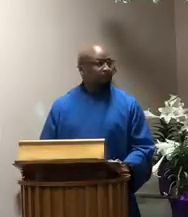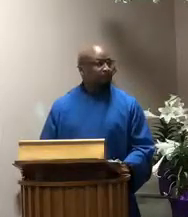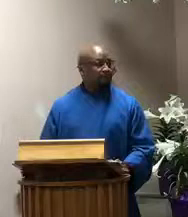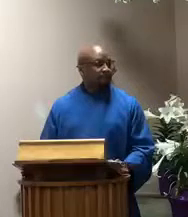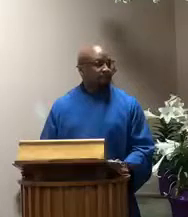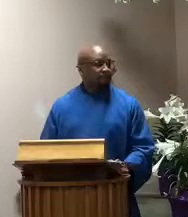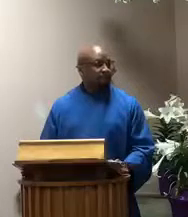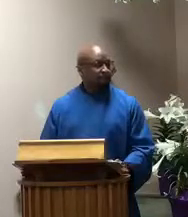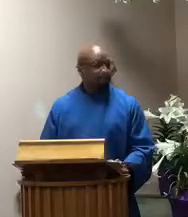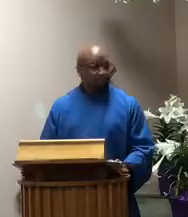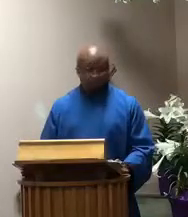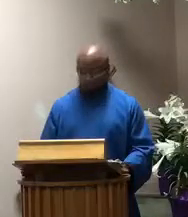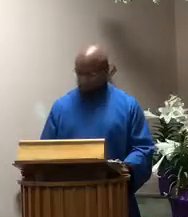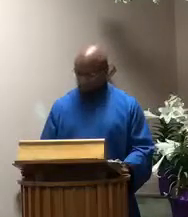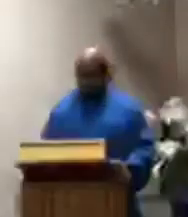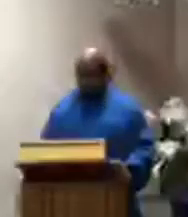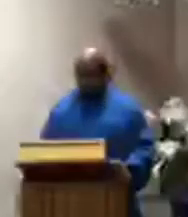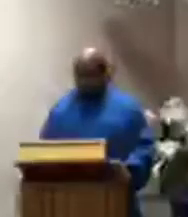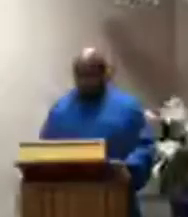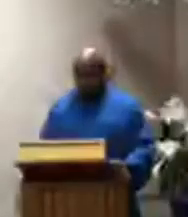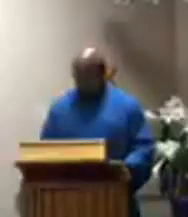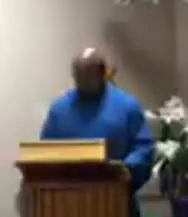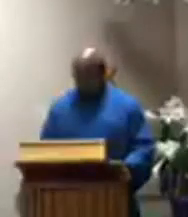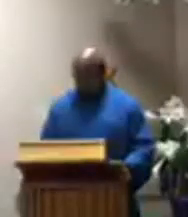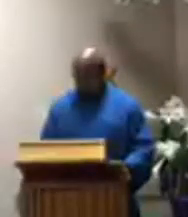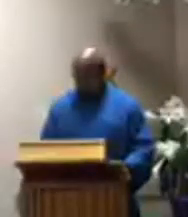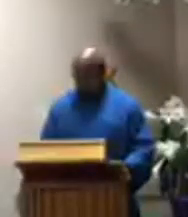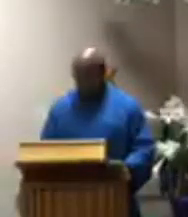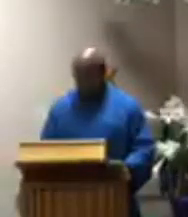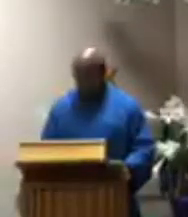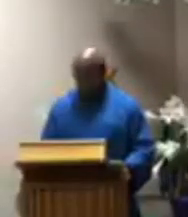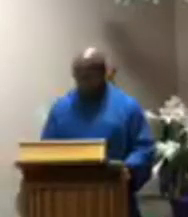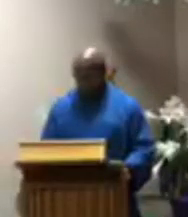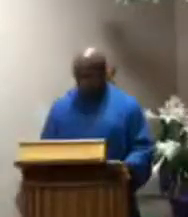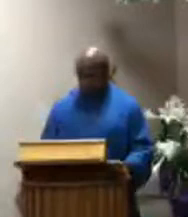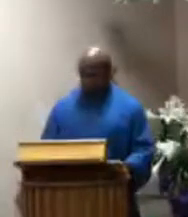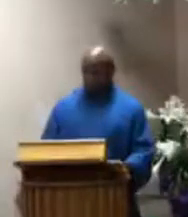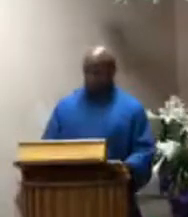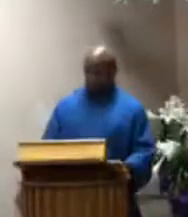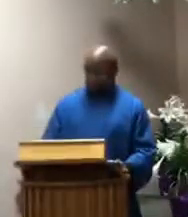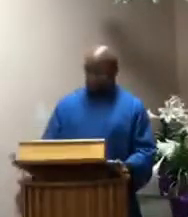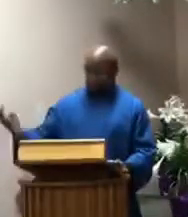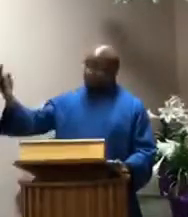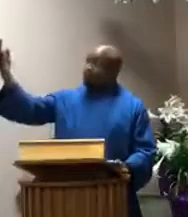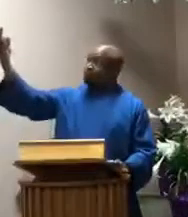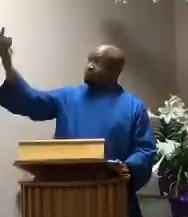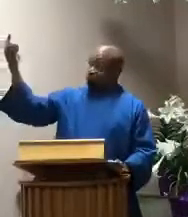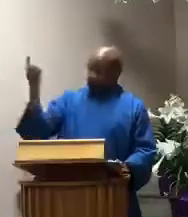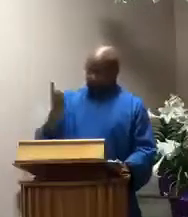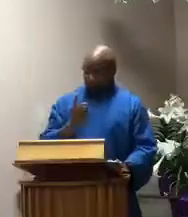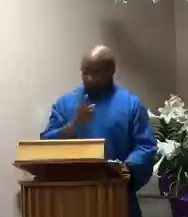my blood, shed for you to forgive your sins. Do this again and again to remember